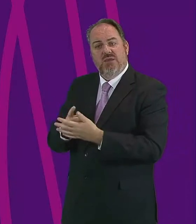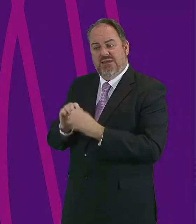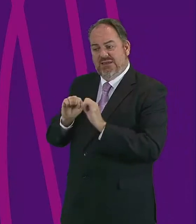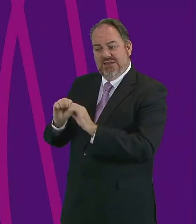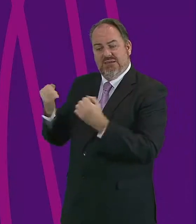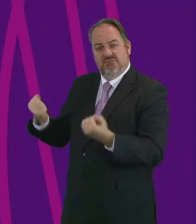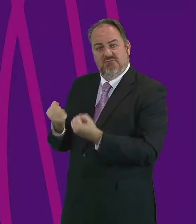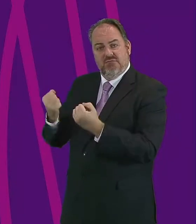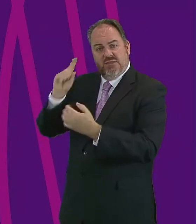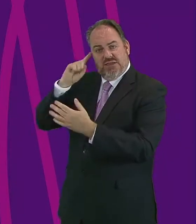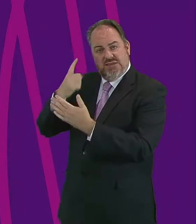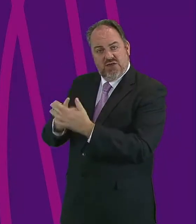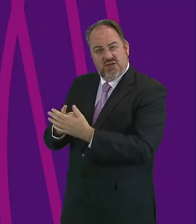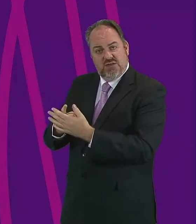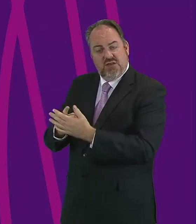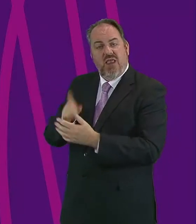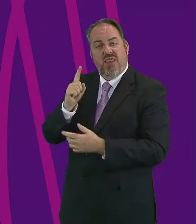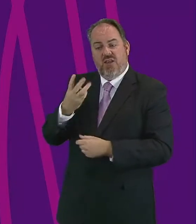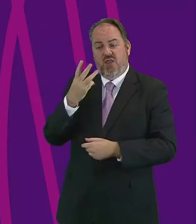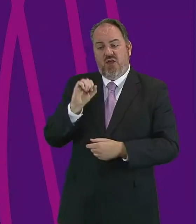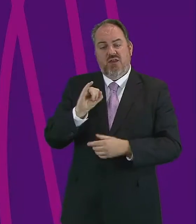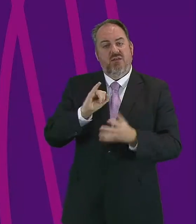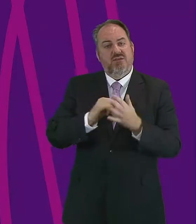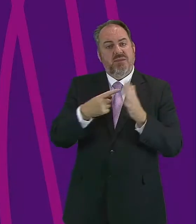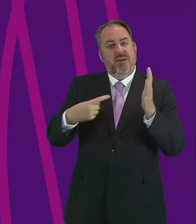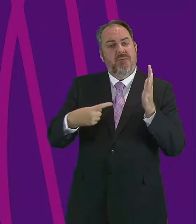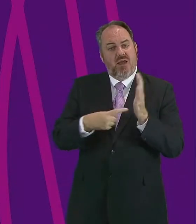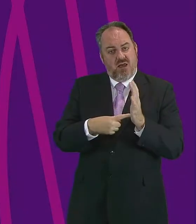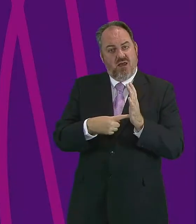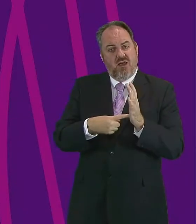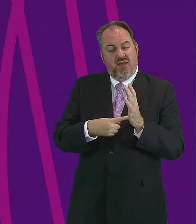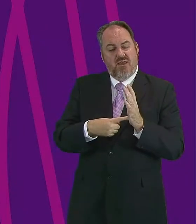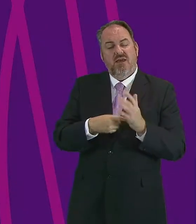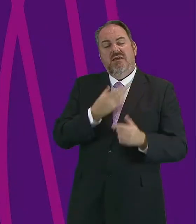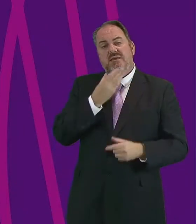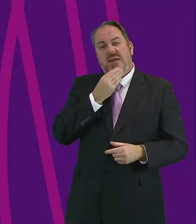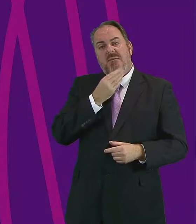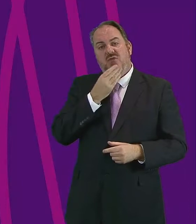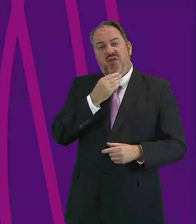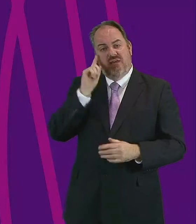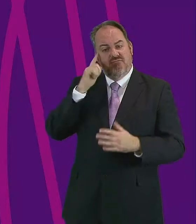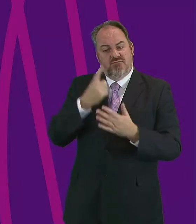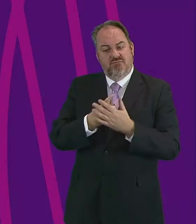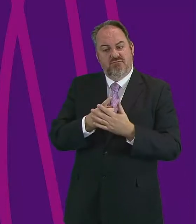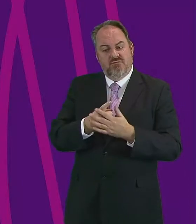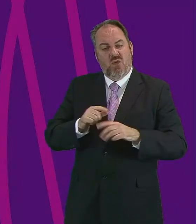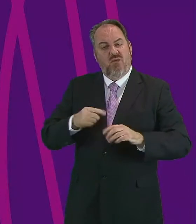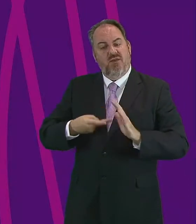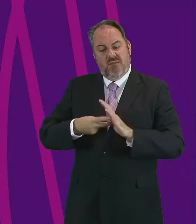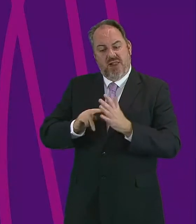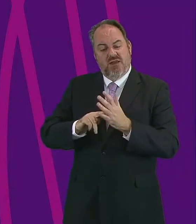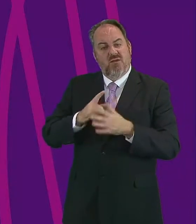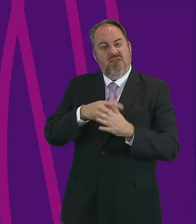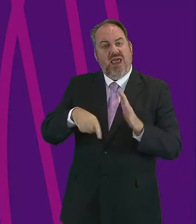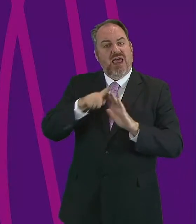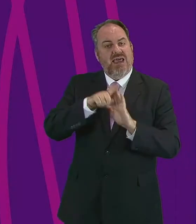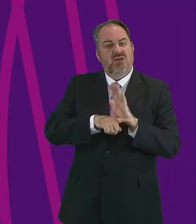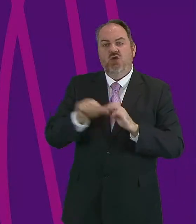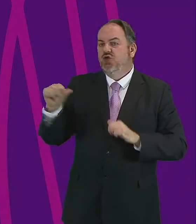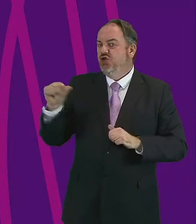operation. On the 30th of September, the motion that the temporary provisions of the Coronavirus Act should not yet expire was